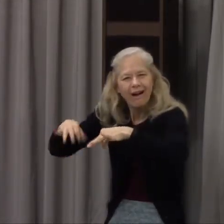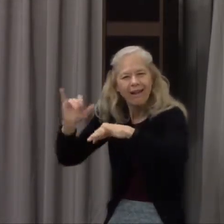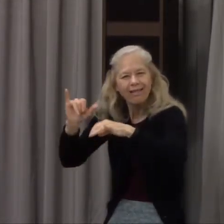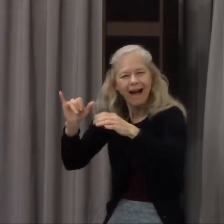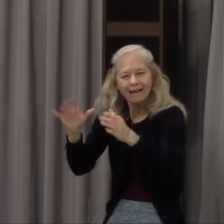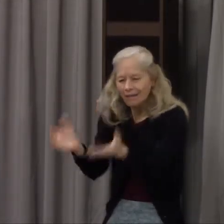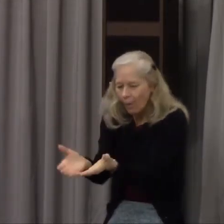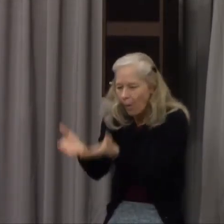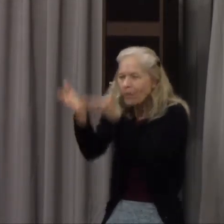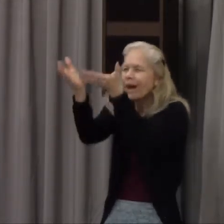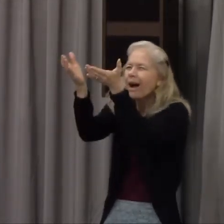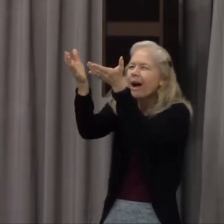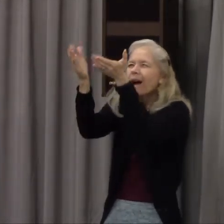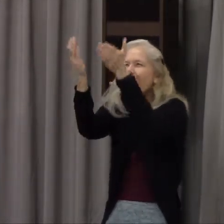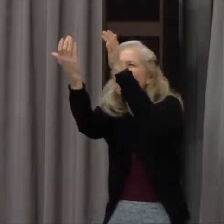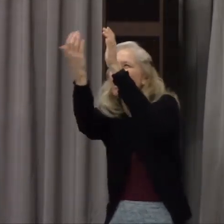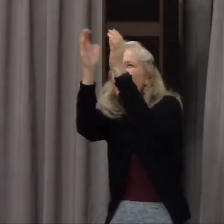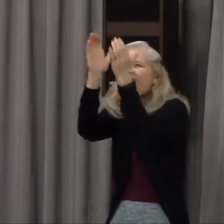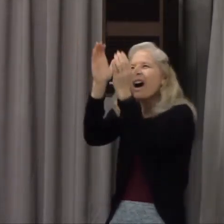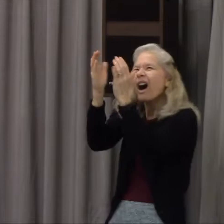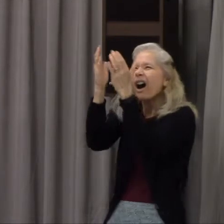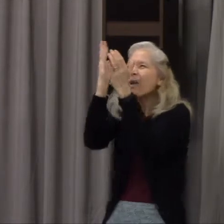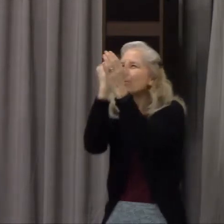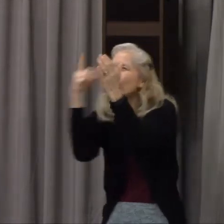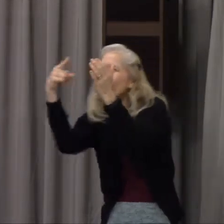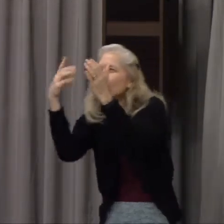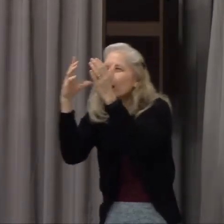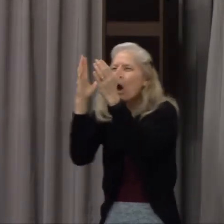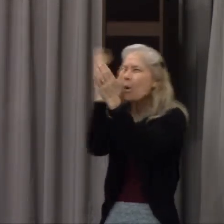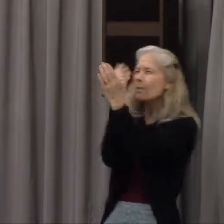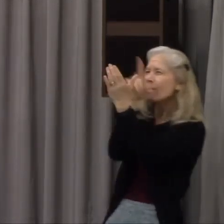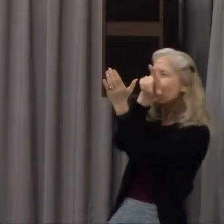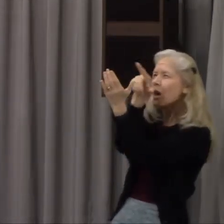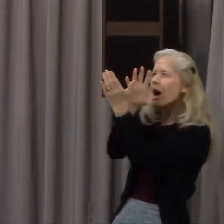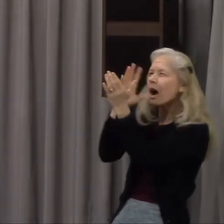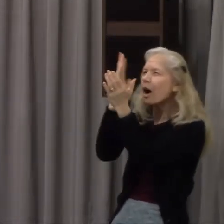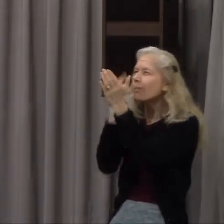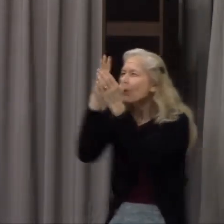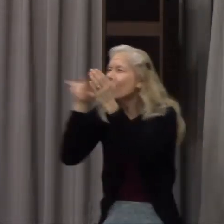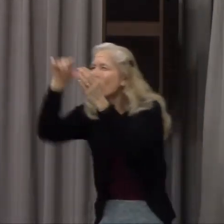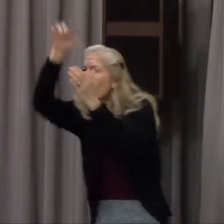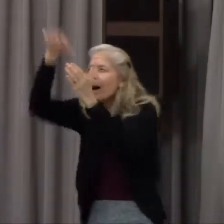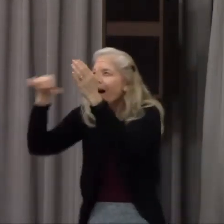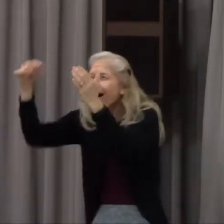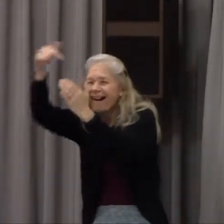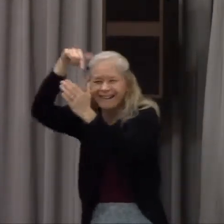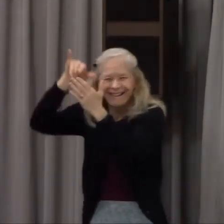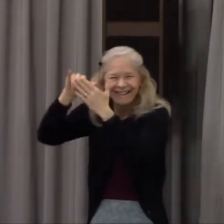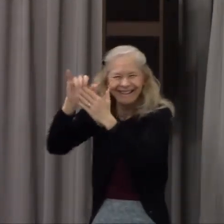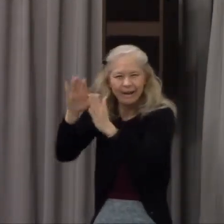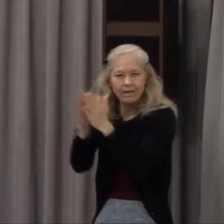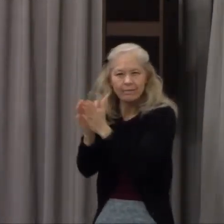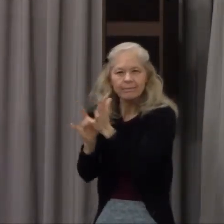And I'm thankful for all those pictures because it helps us understand what this Bible is for us.